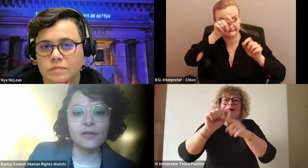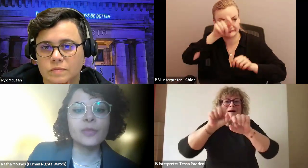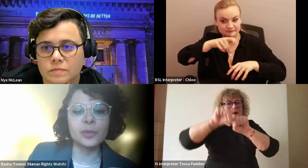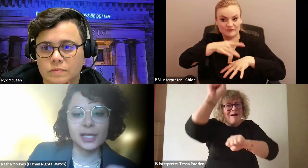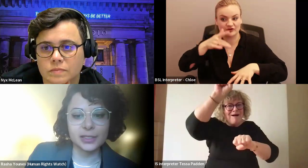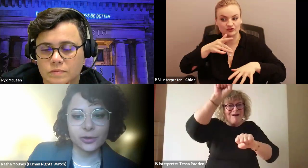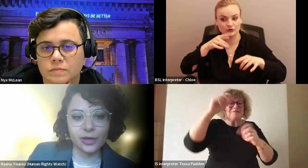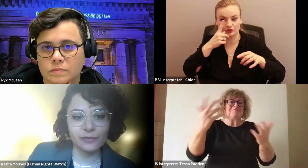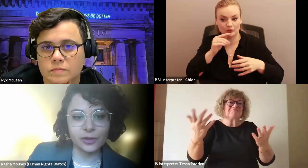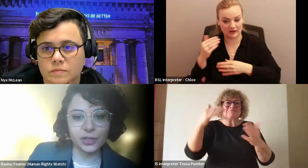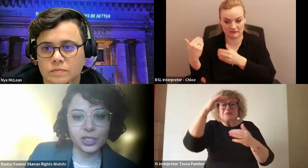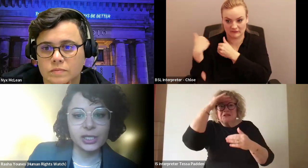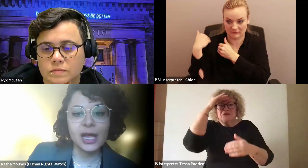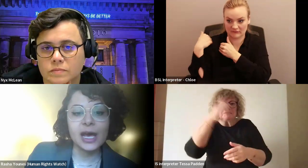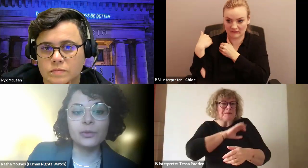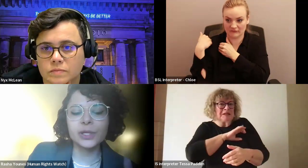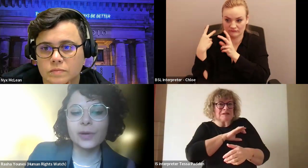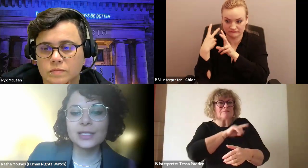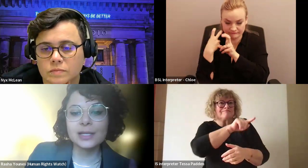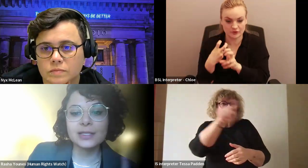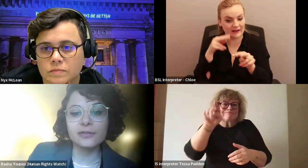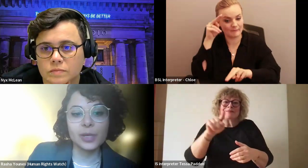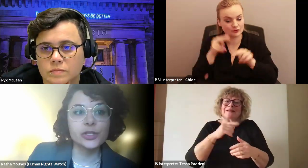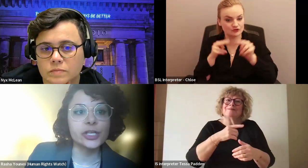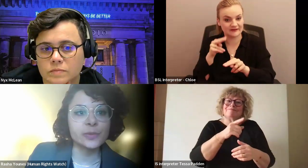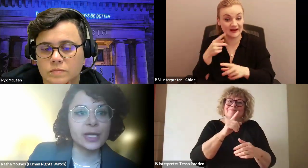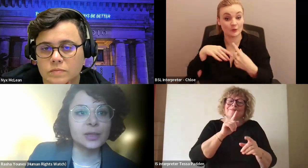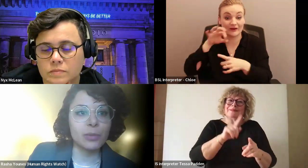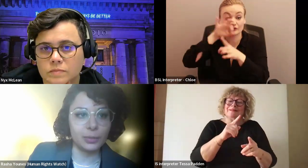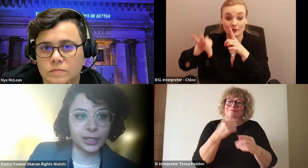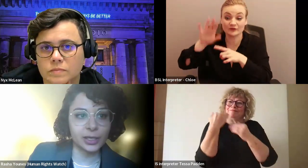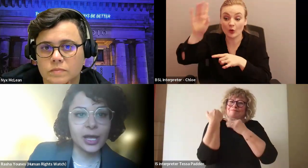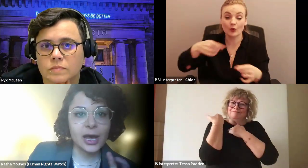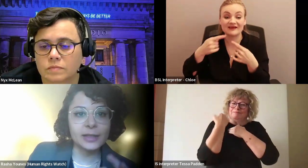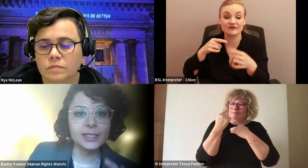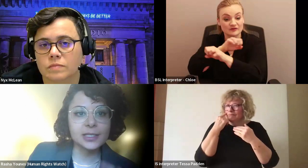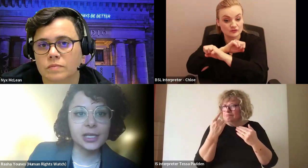originating from the Middle East and North Africa region, and we request that this information is made